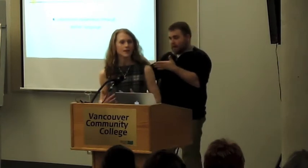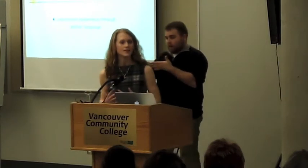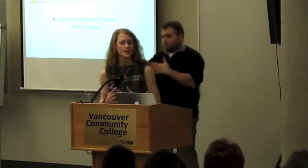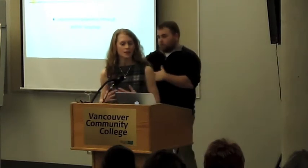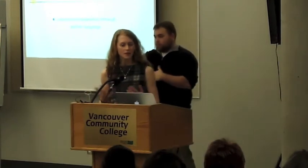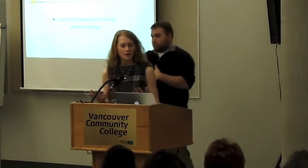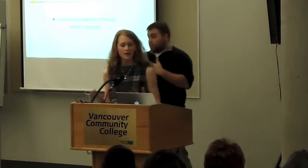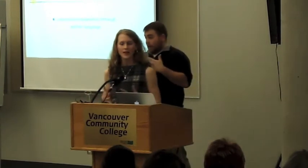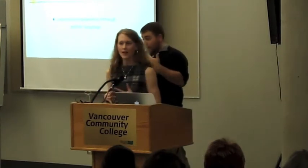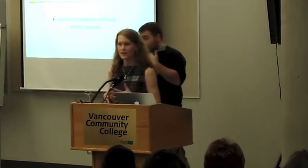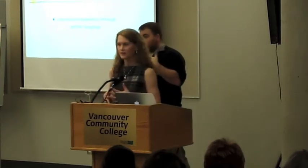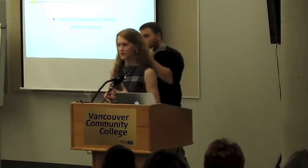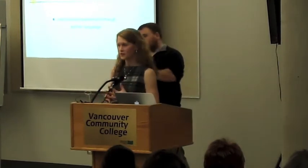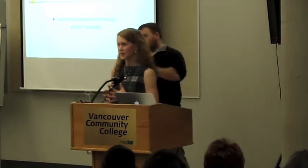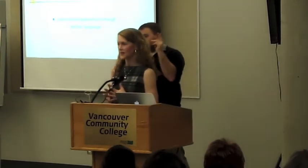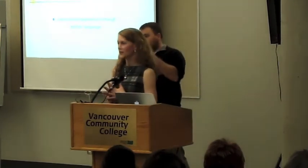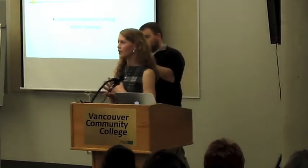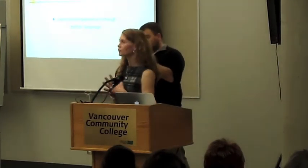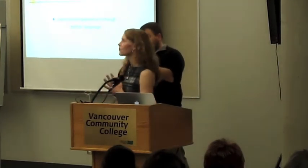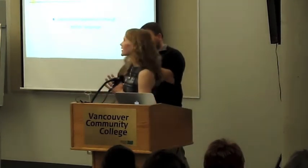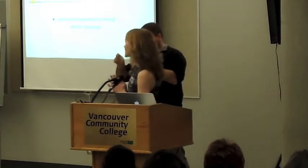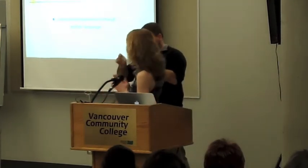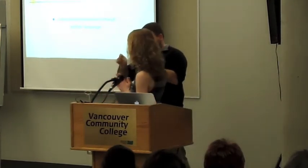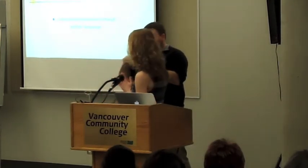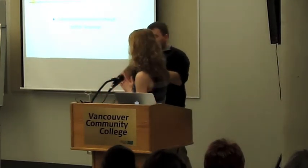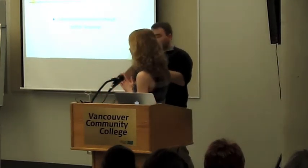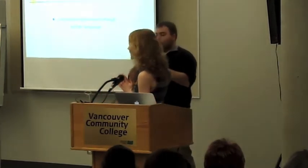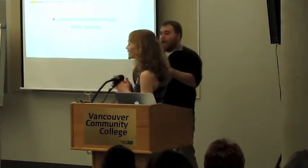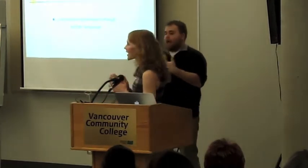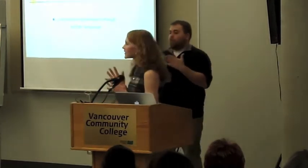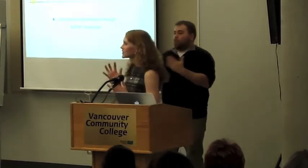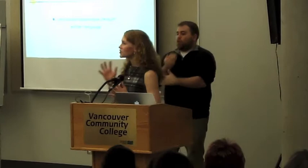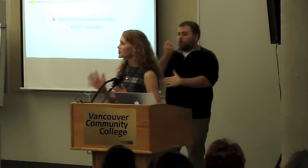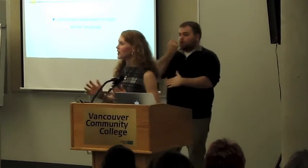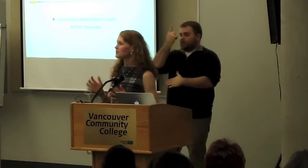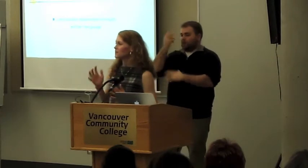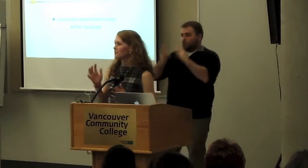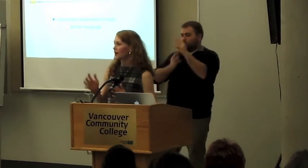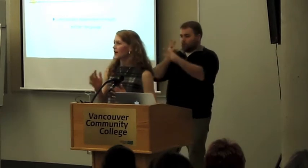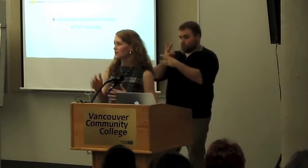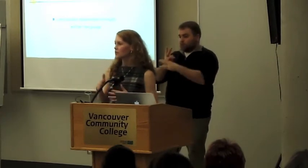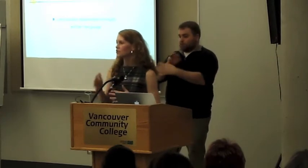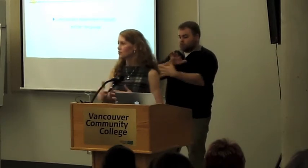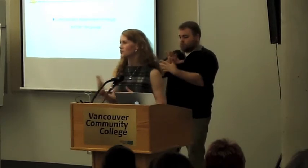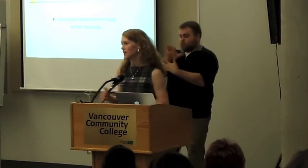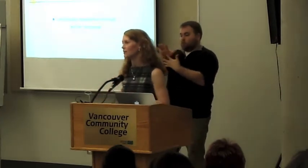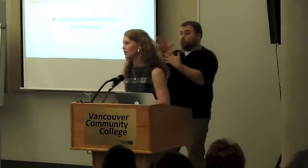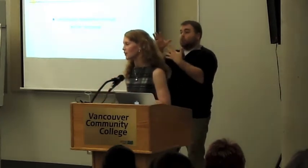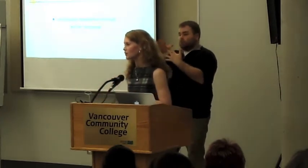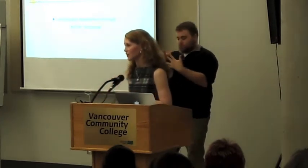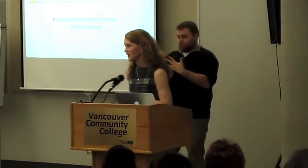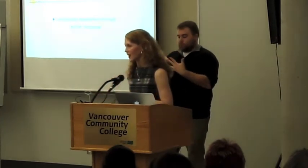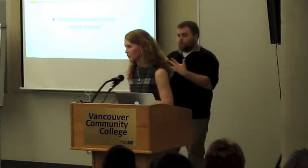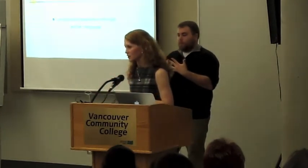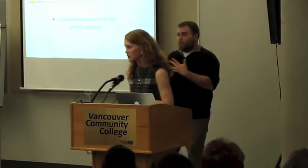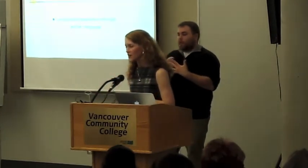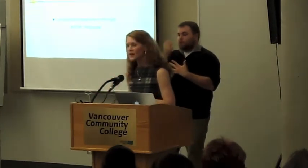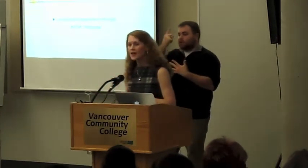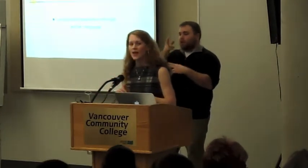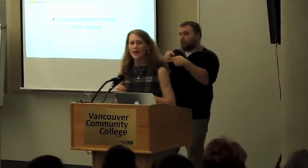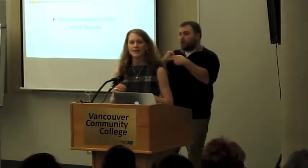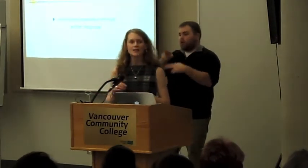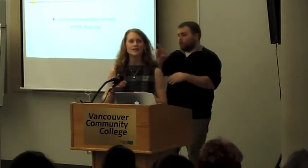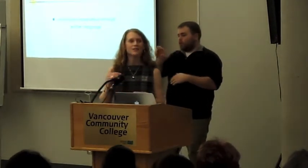society, is a third kind of understanding called romantic understanding. And it is shaped by those tools that come along with written